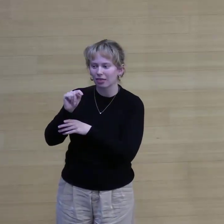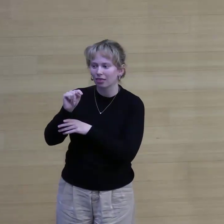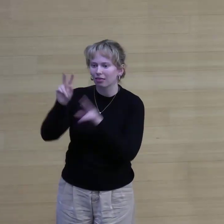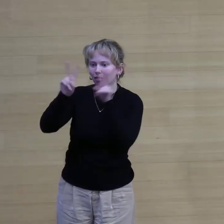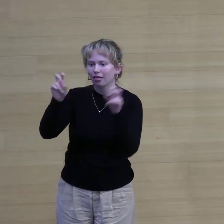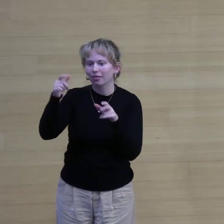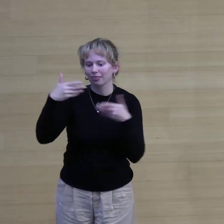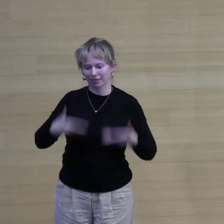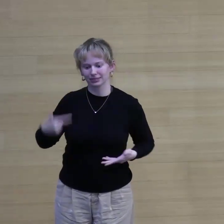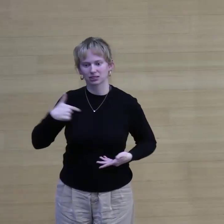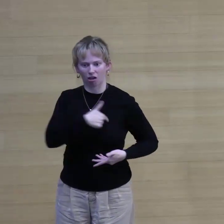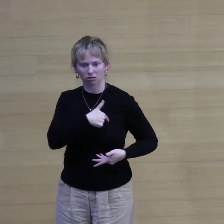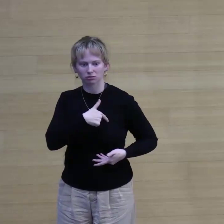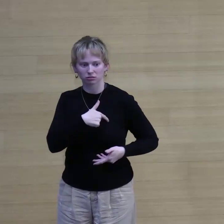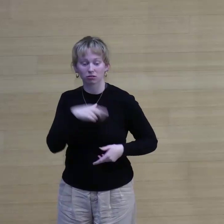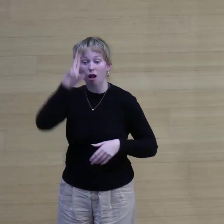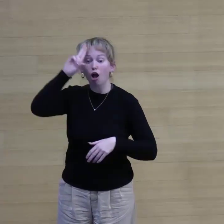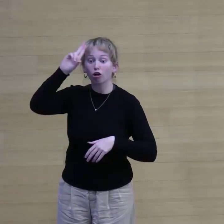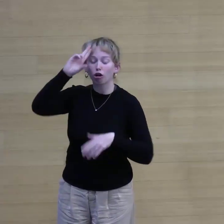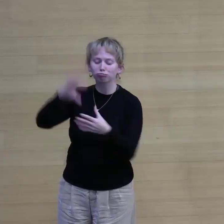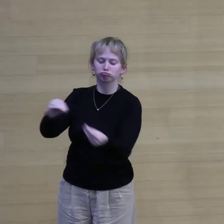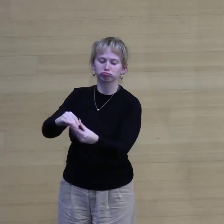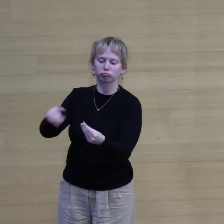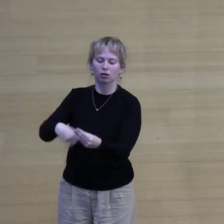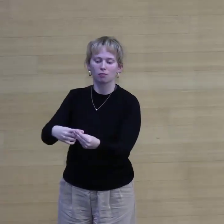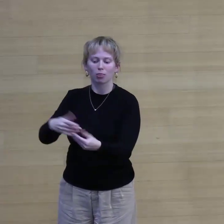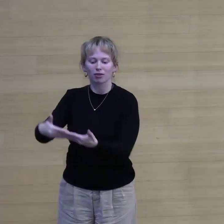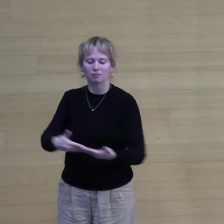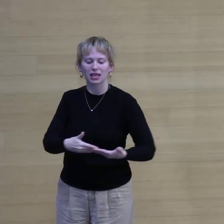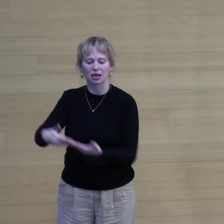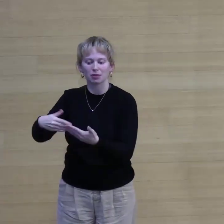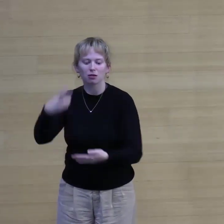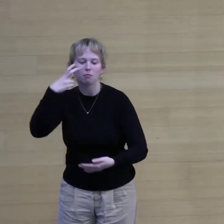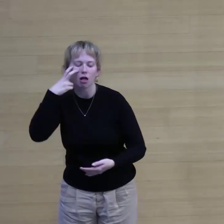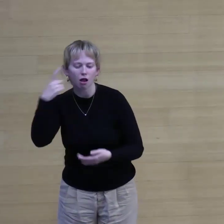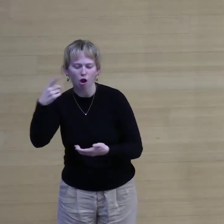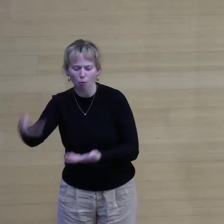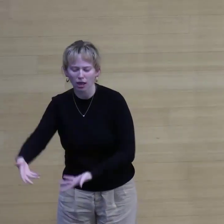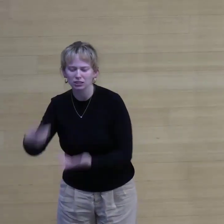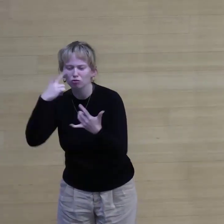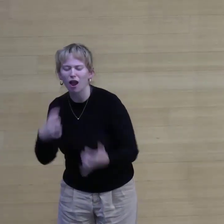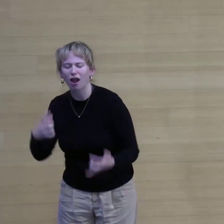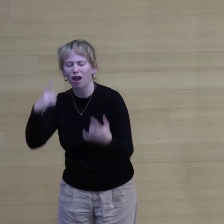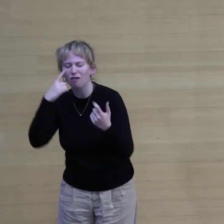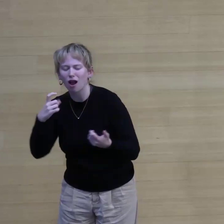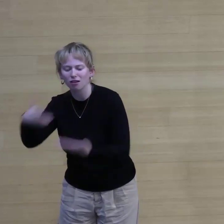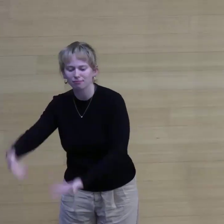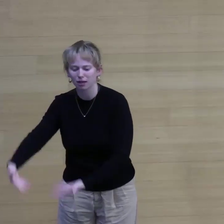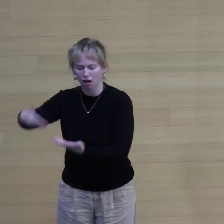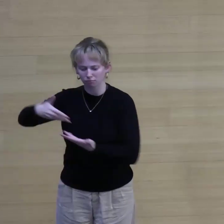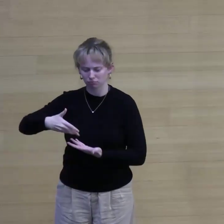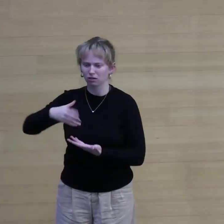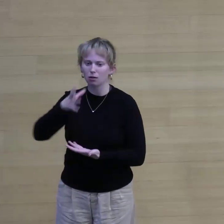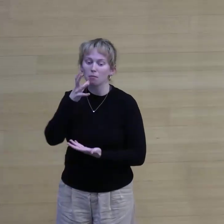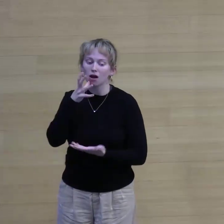And the uncle makes a comment and says, how come the baby doesn't like me? He's always crying when I pick him up. And the mom